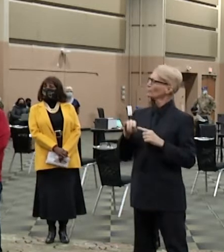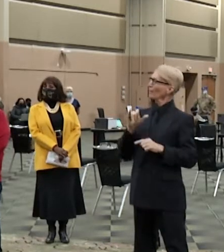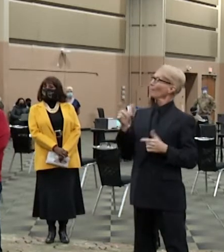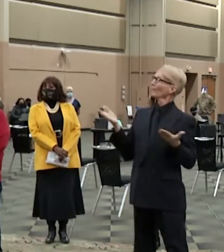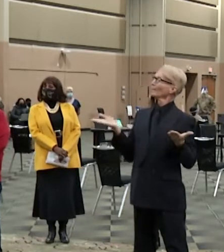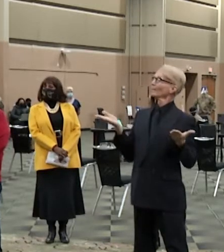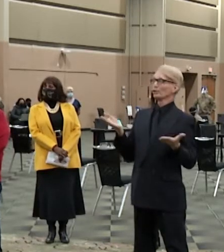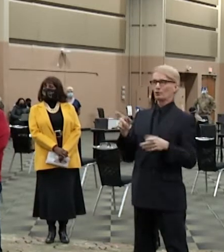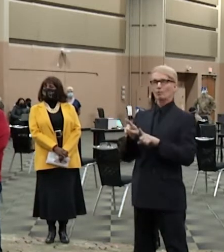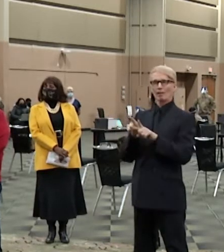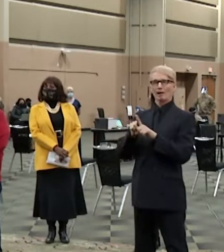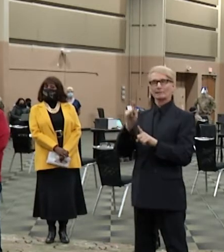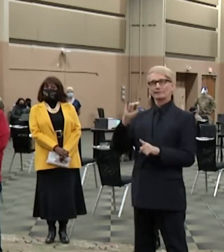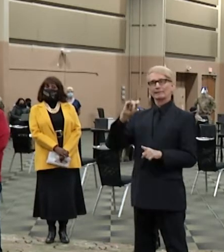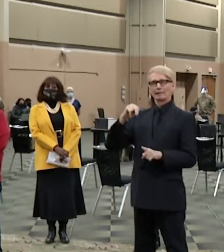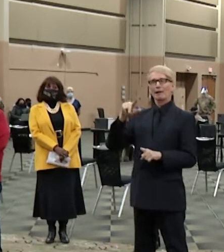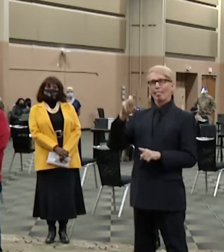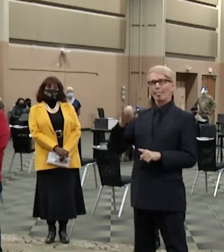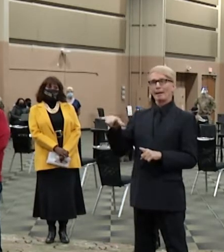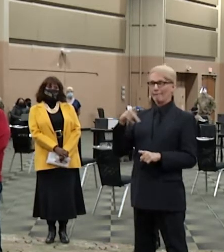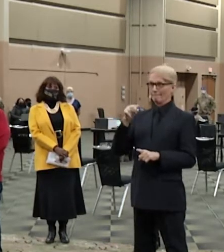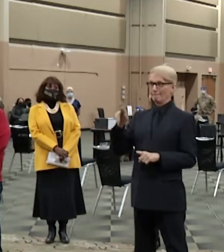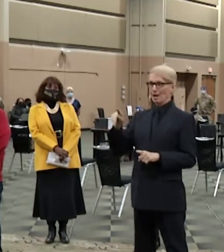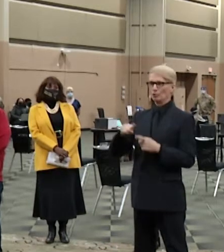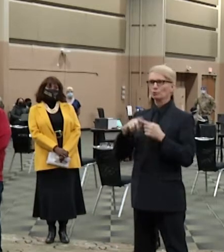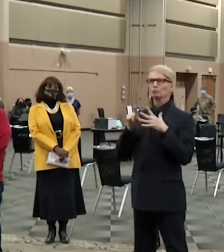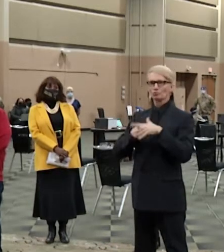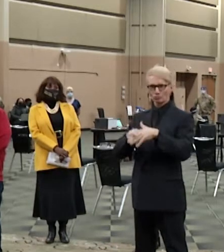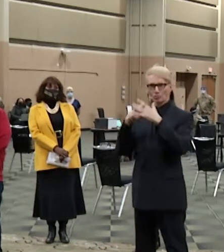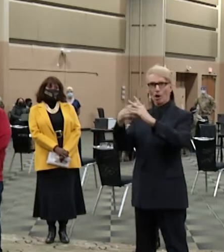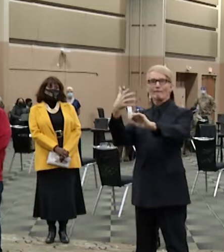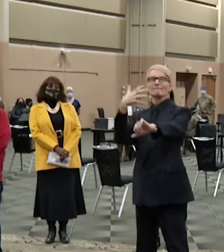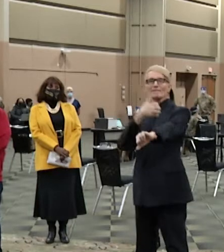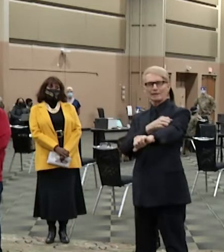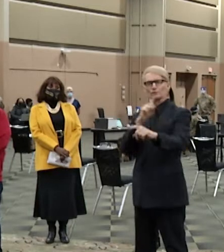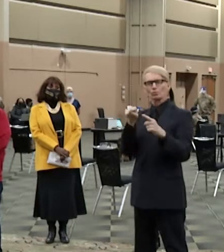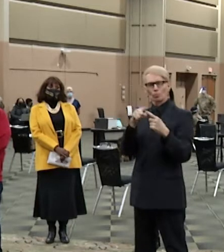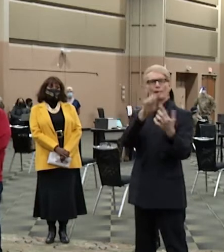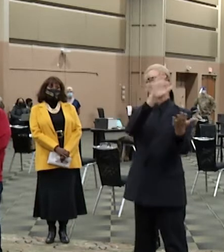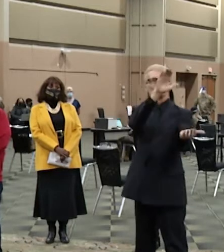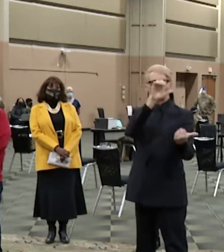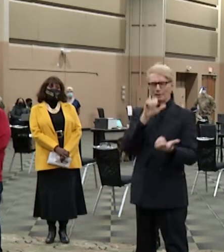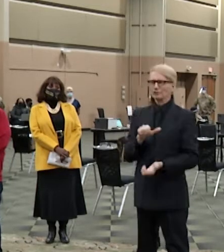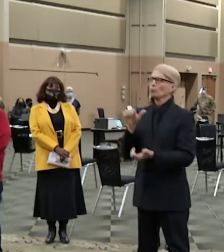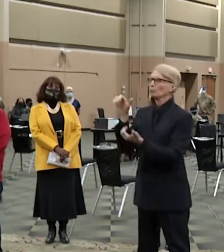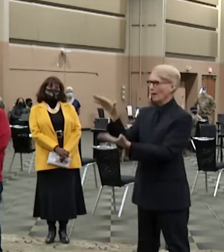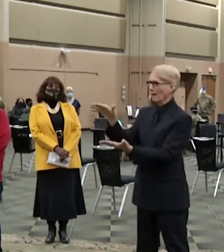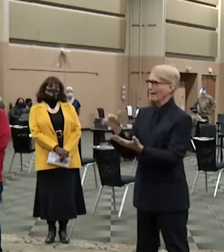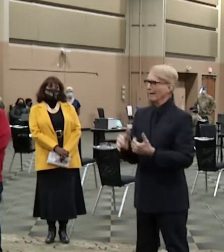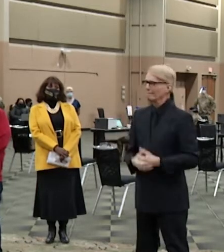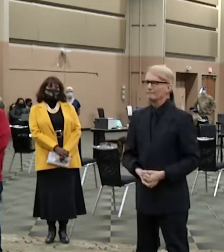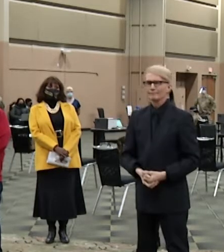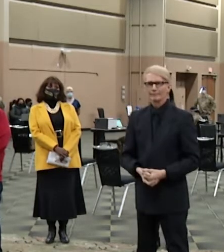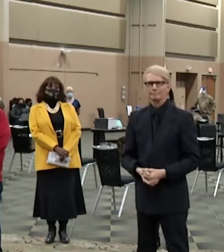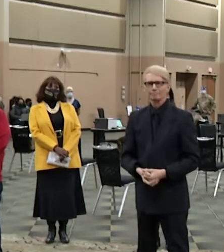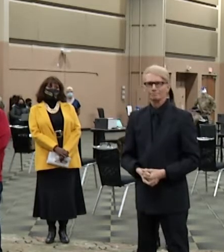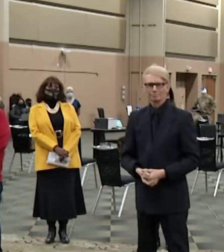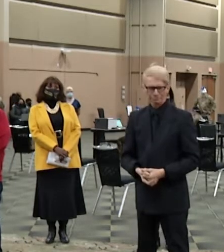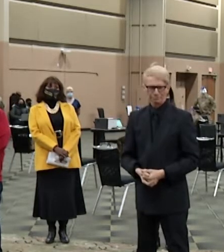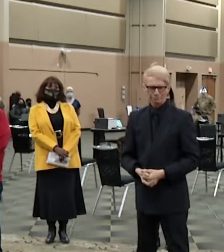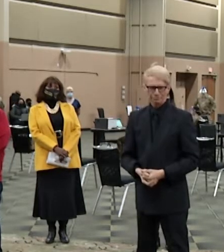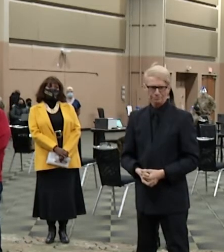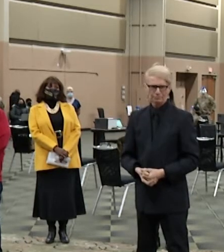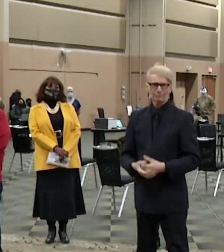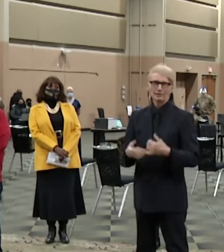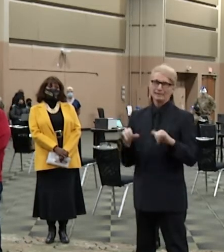in Tinley Park, to vaccinate as soon as those expanded shipments arrive. Still,